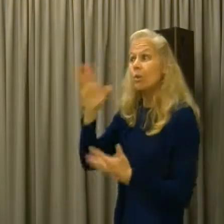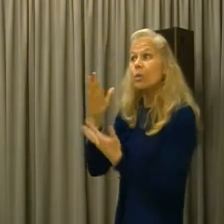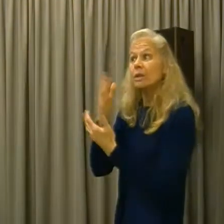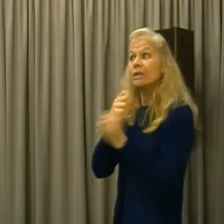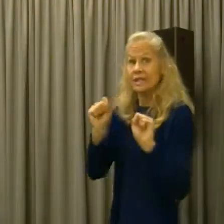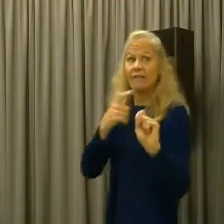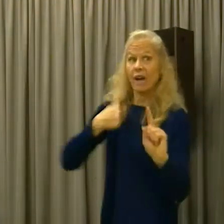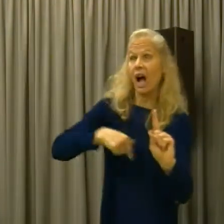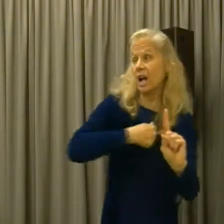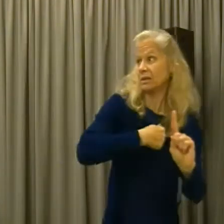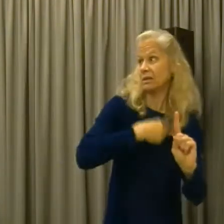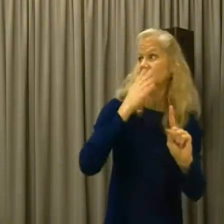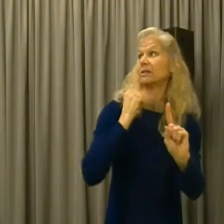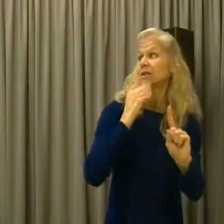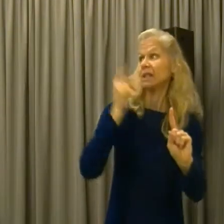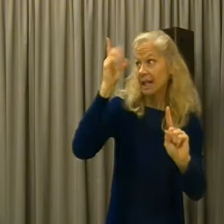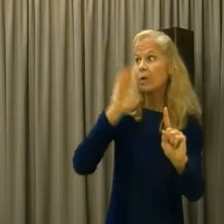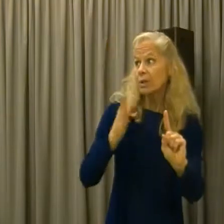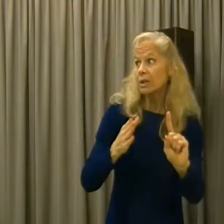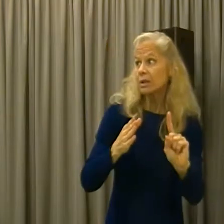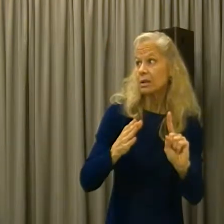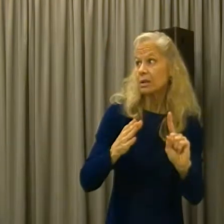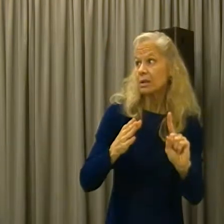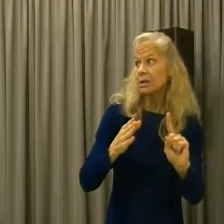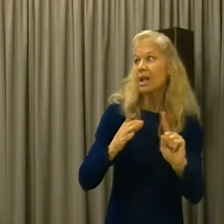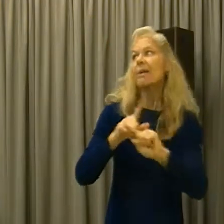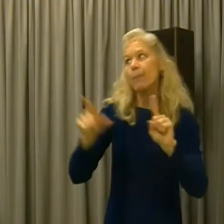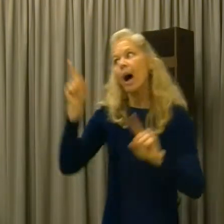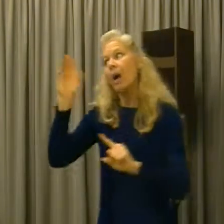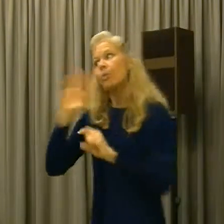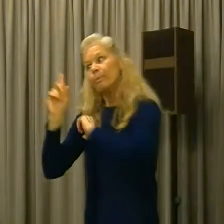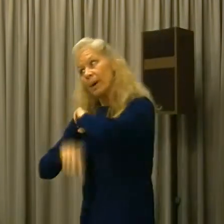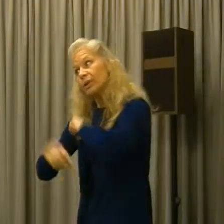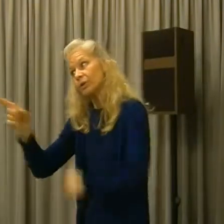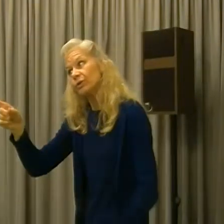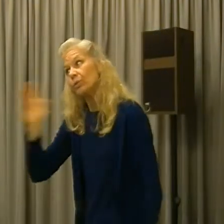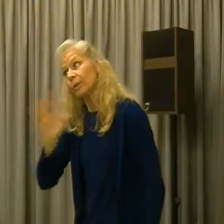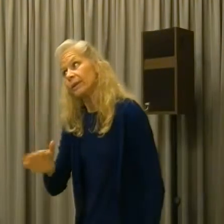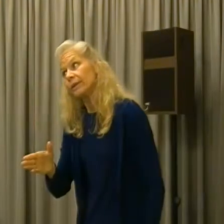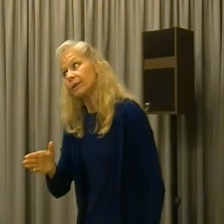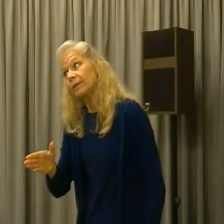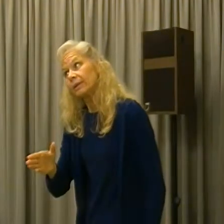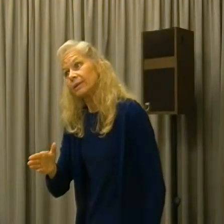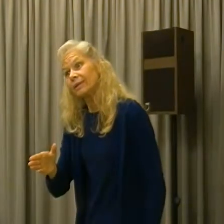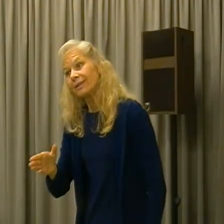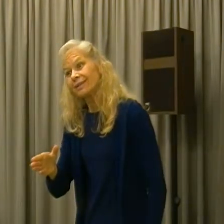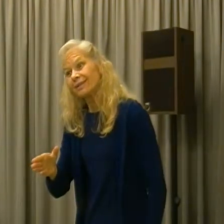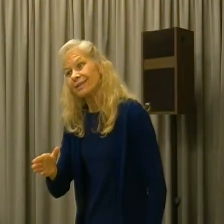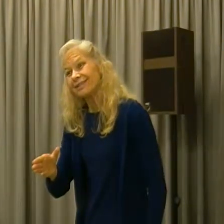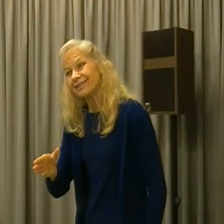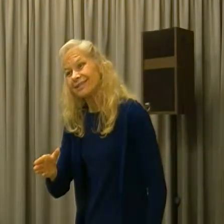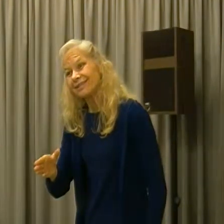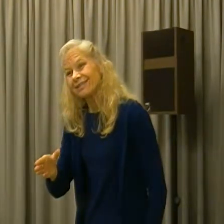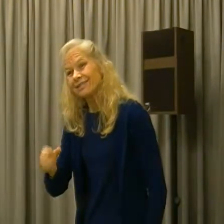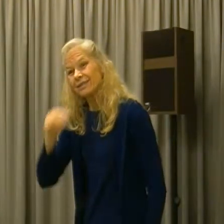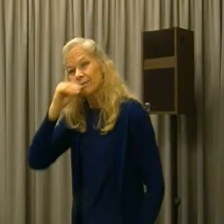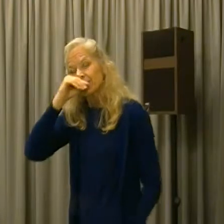Wow. See, we don't slide by from God. He knows all our thoughts. He knows when he's shown us a